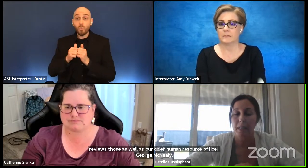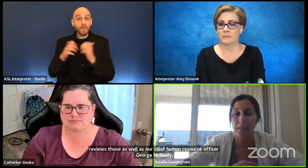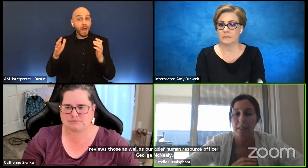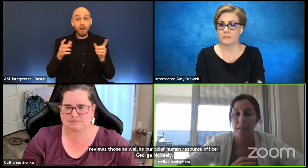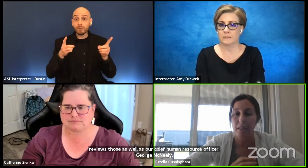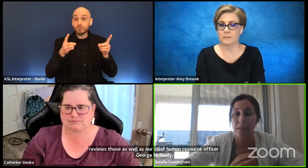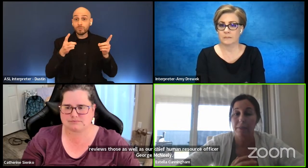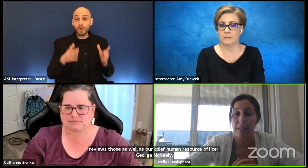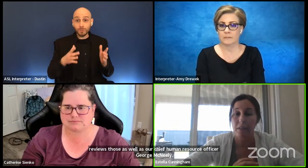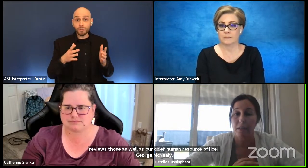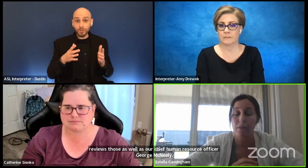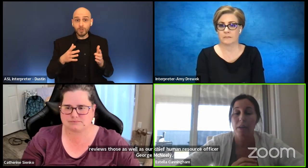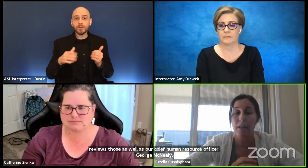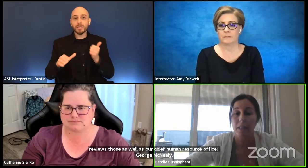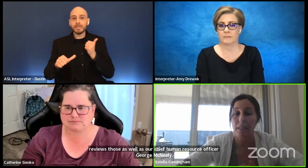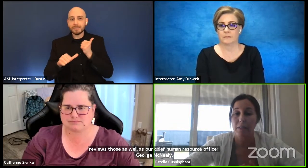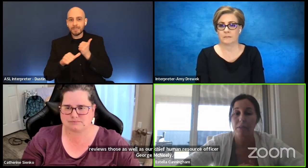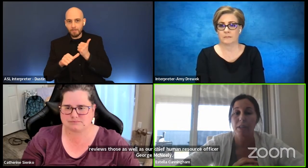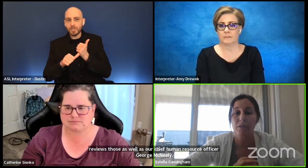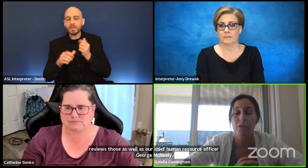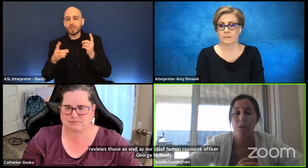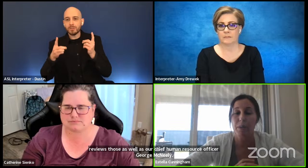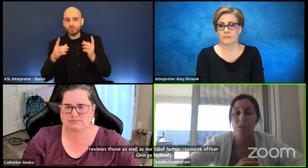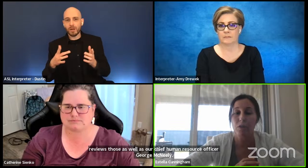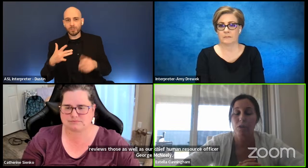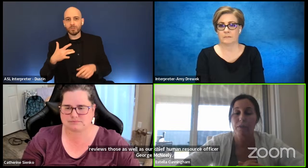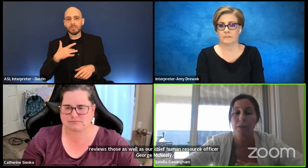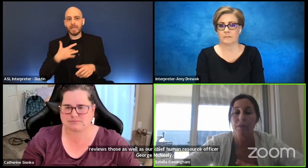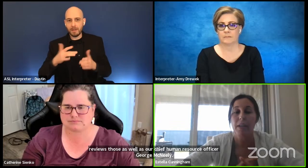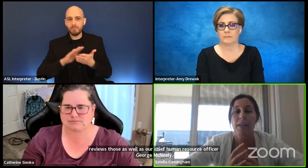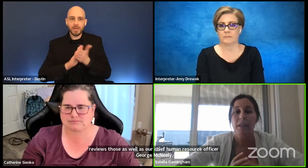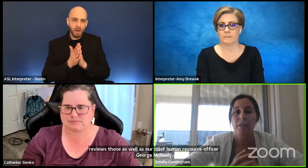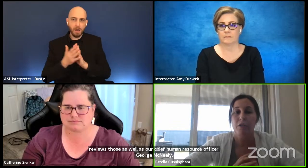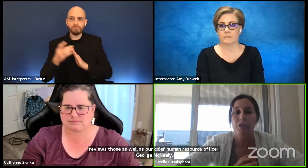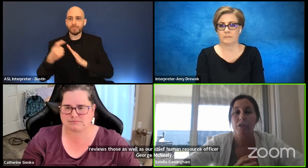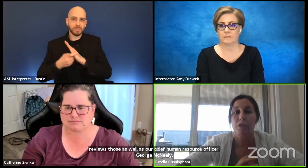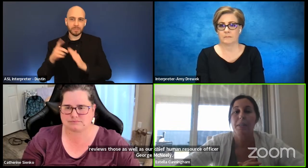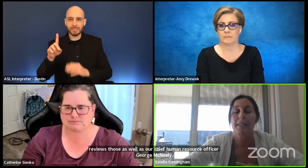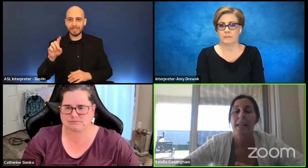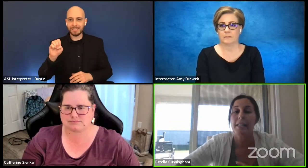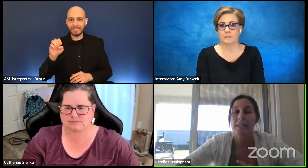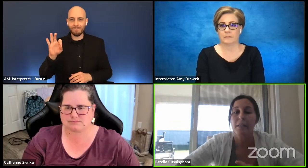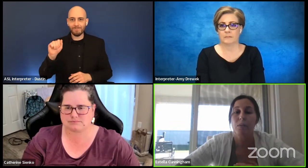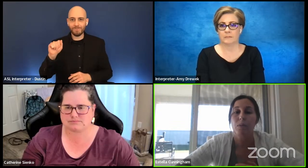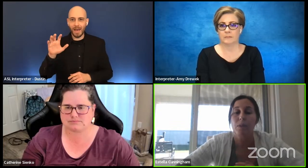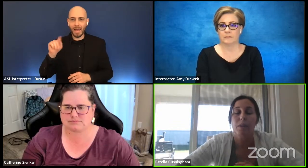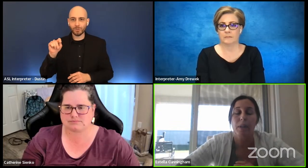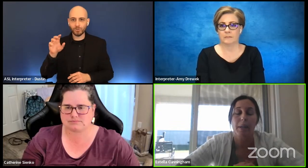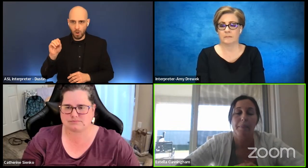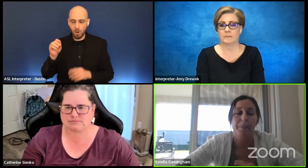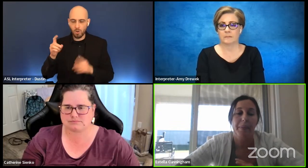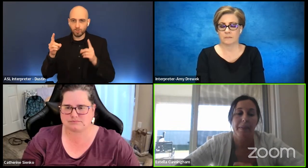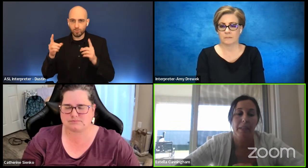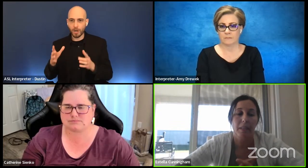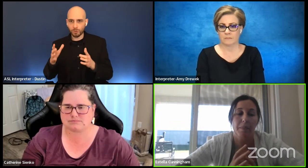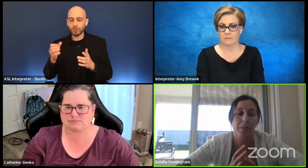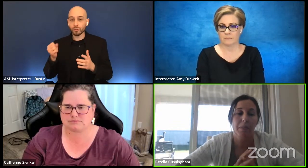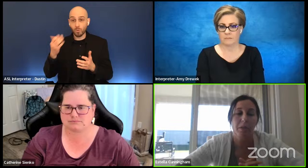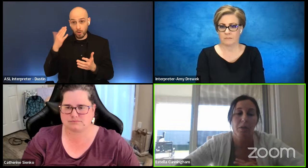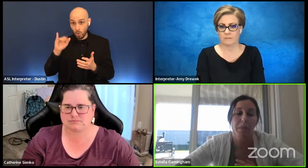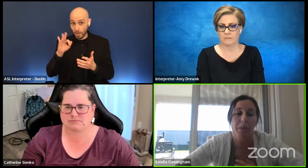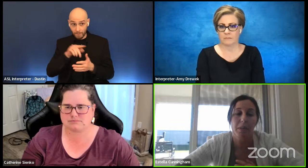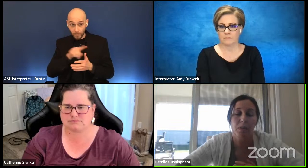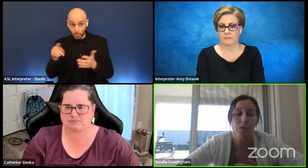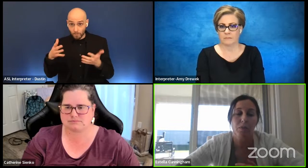be considered a de facto executive director. So I'm not sure if you've, determined a date or if that's something